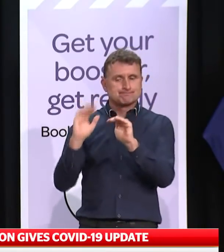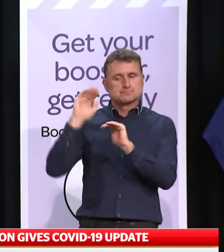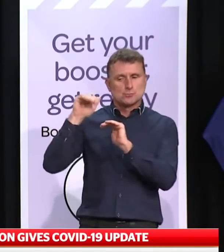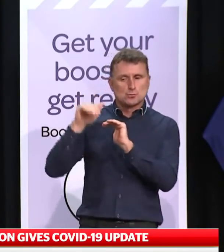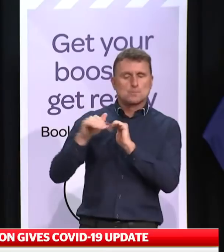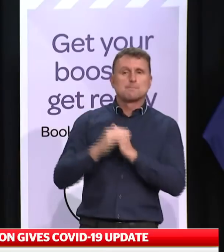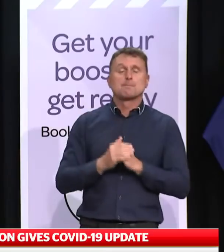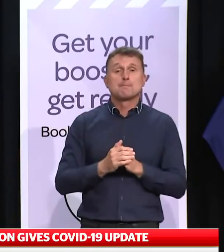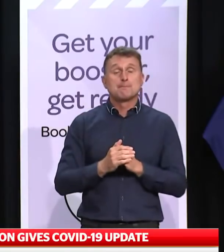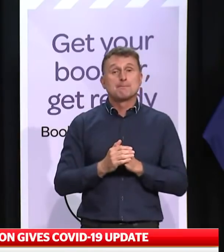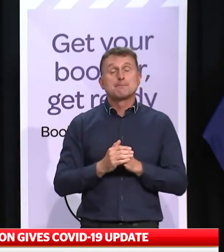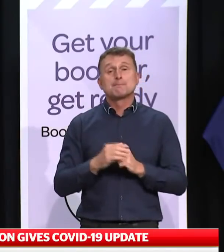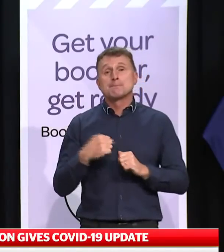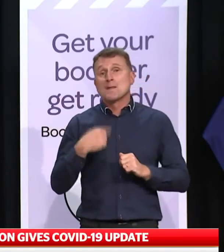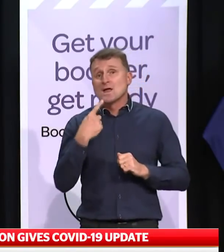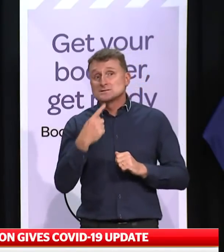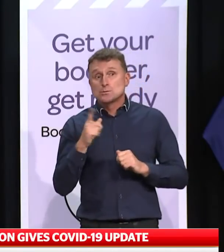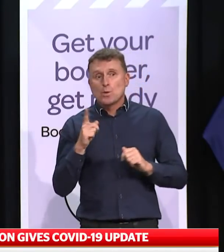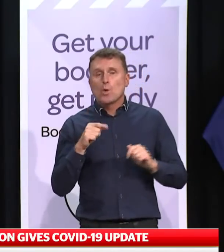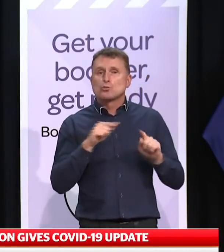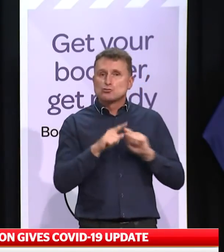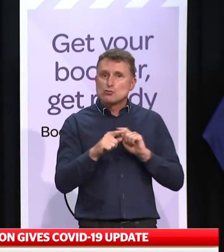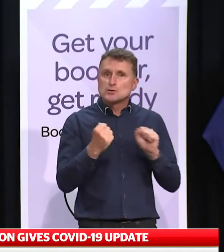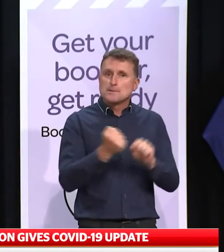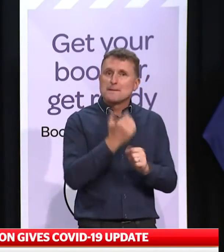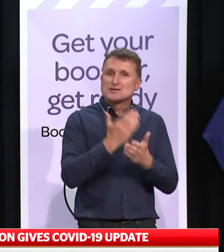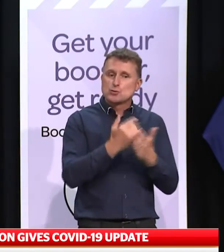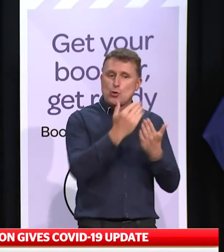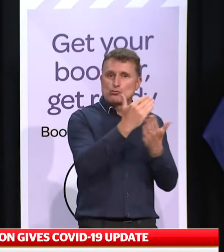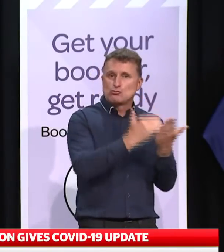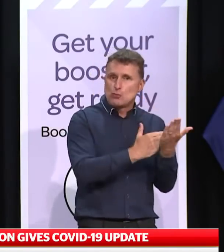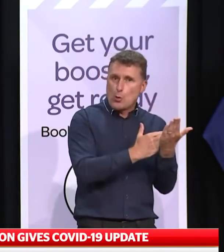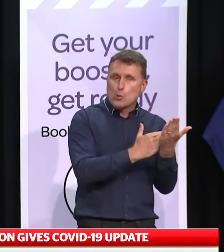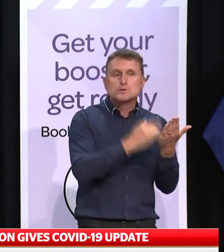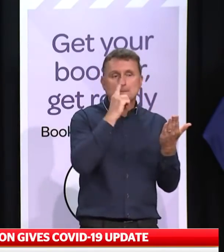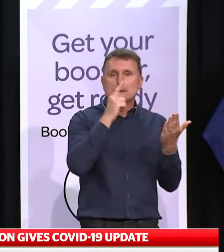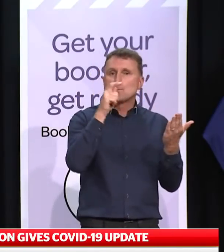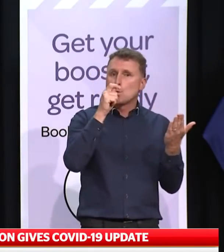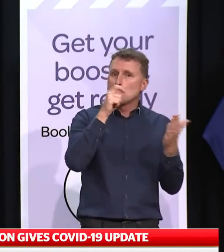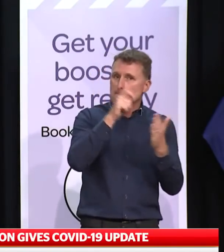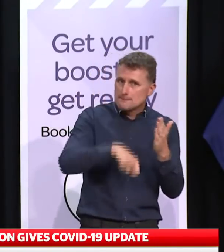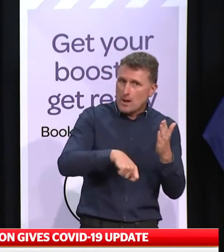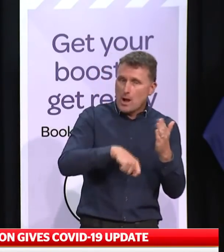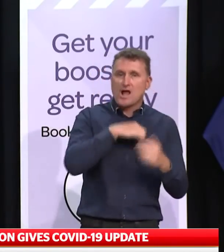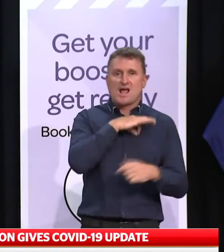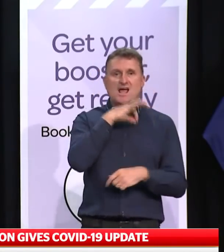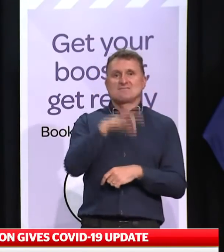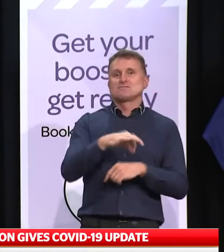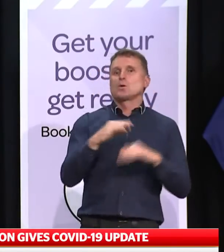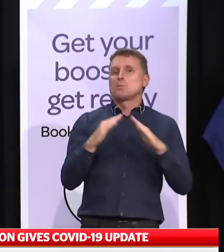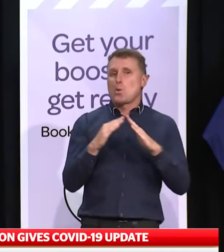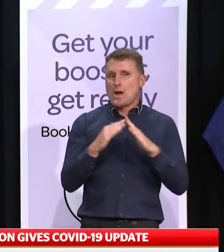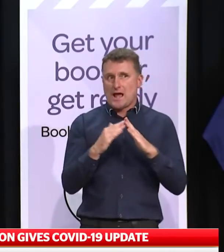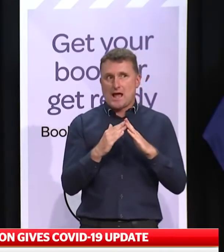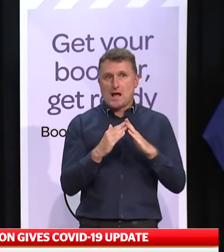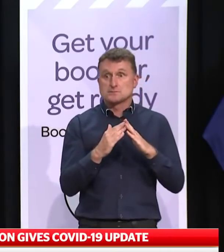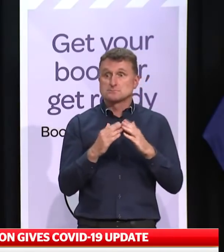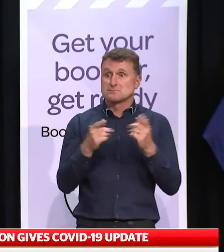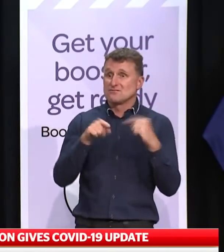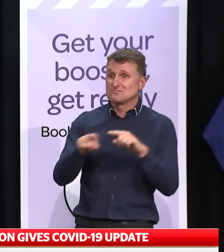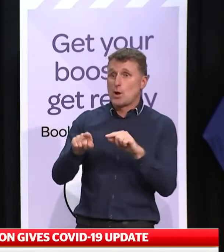set the rules to try and make house prices more affordable, whether that involves a drop of the kind being forecast from the Treasury or